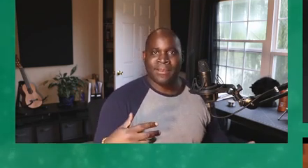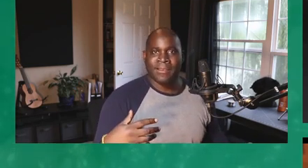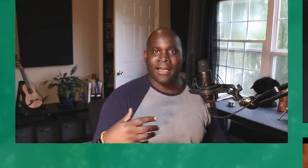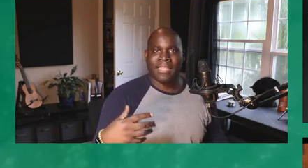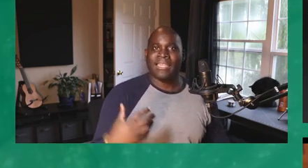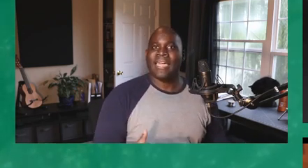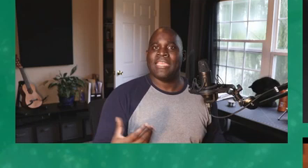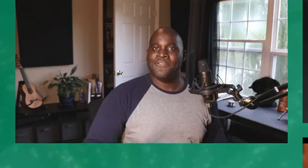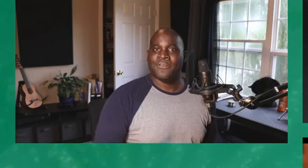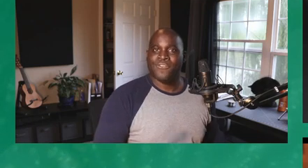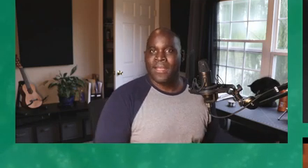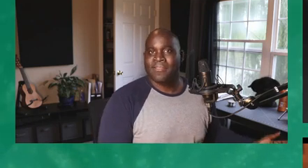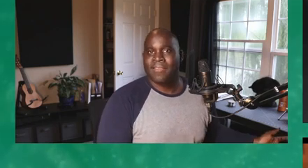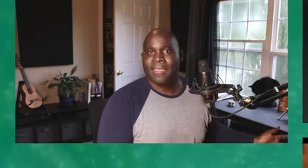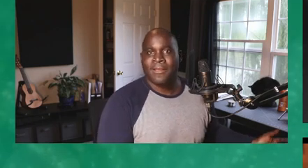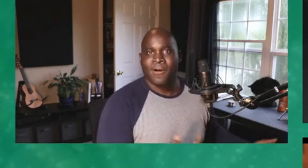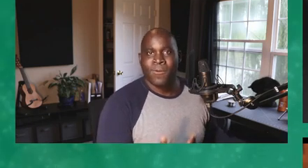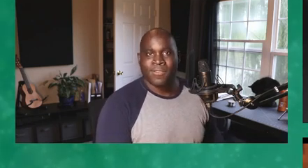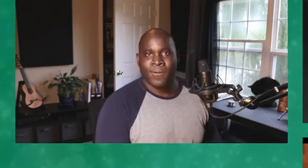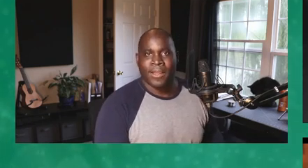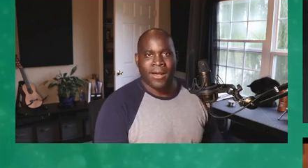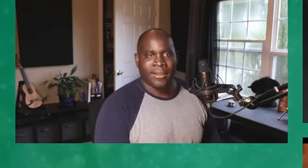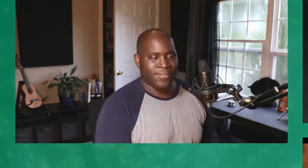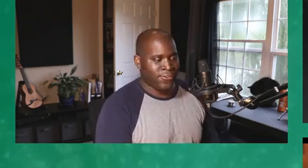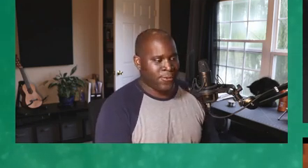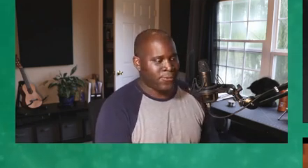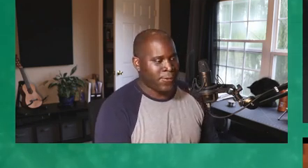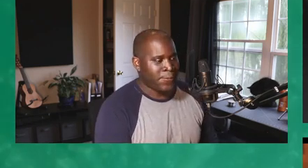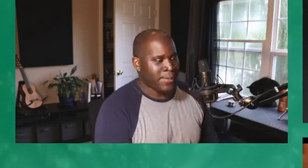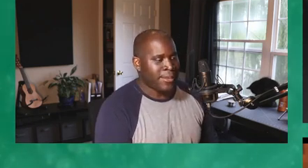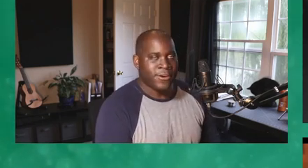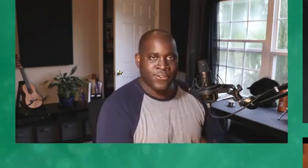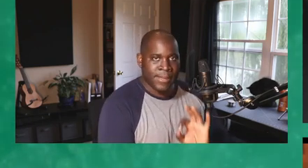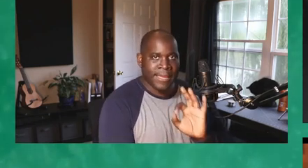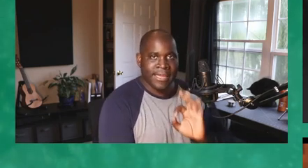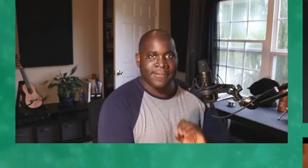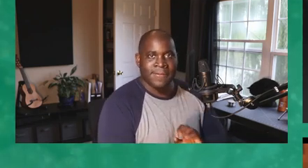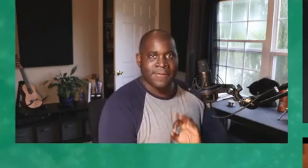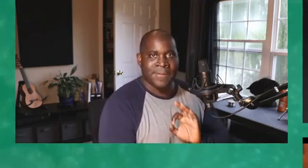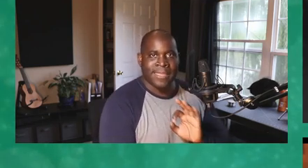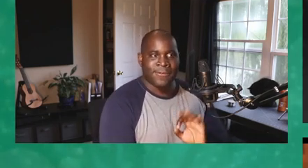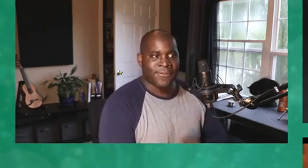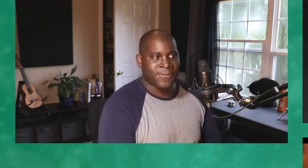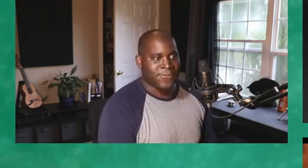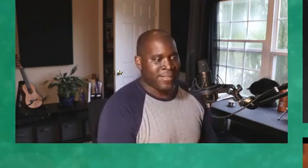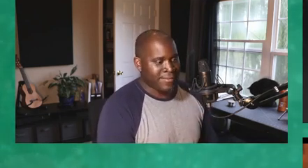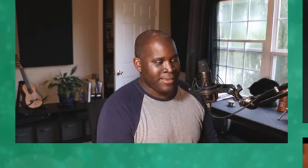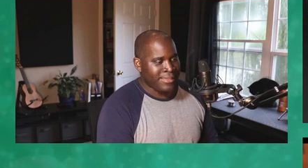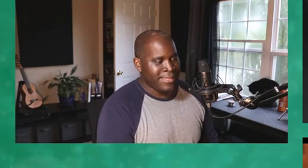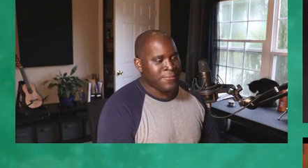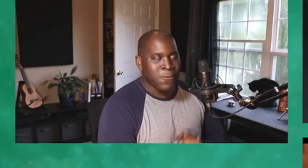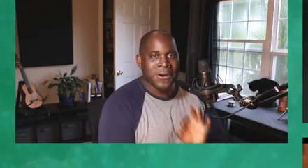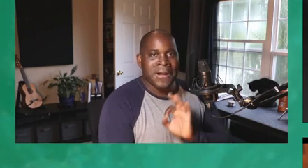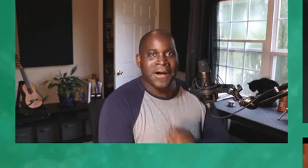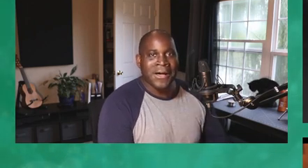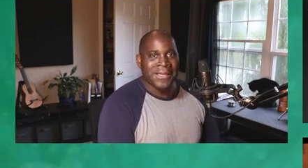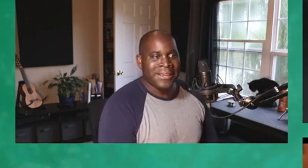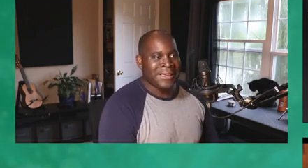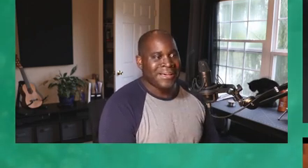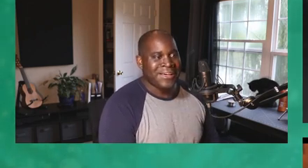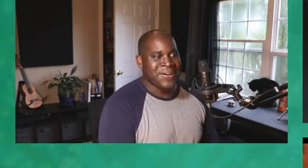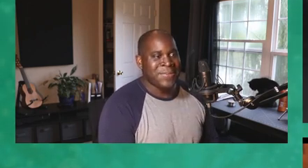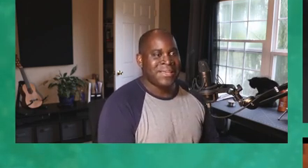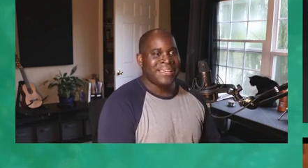it's been a lot easier to translate what's going on in the show. So good job, guys, for making those improvements. Let's work